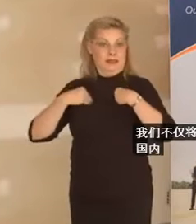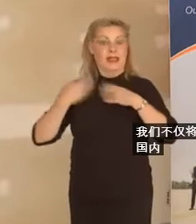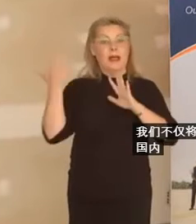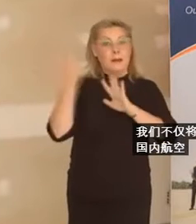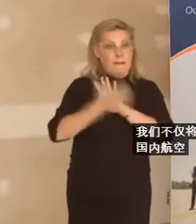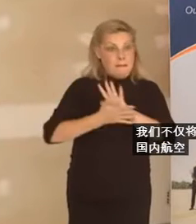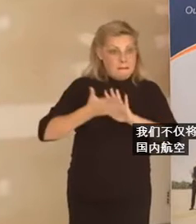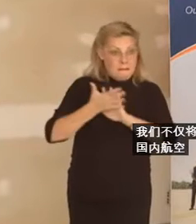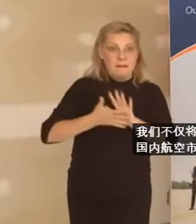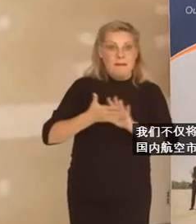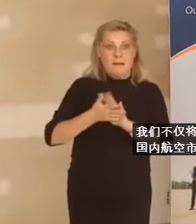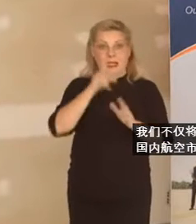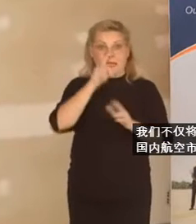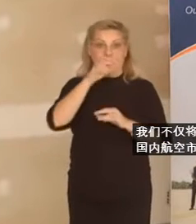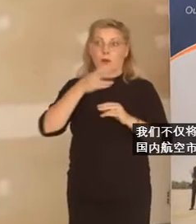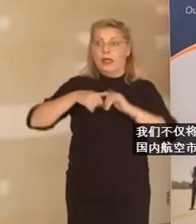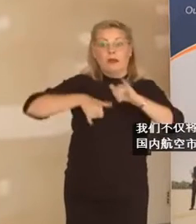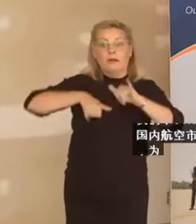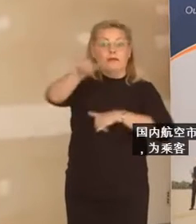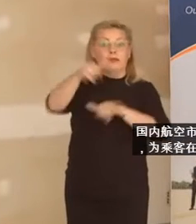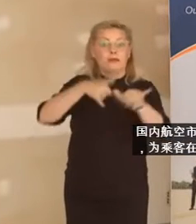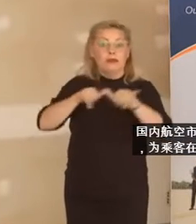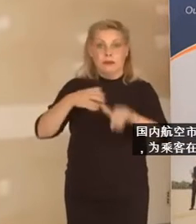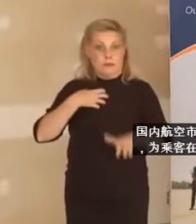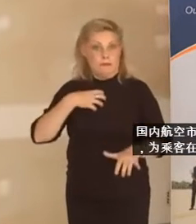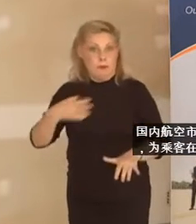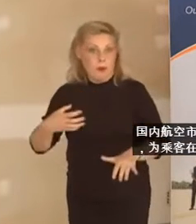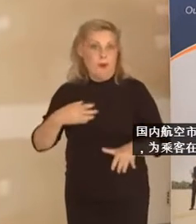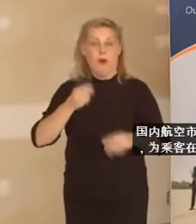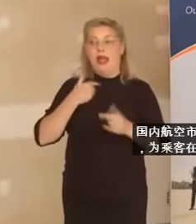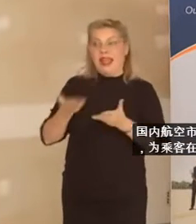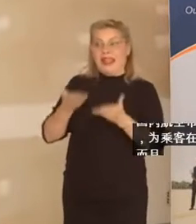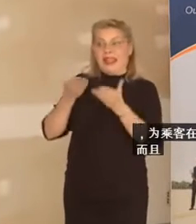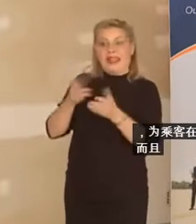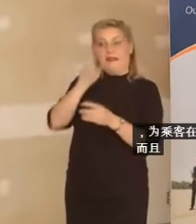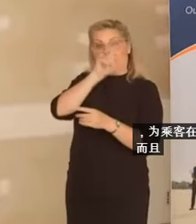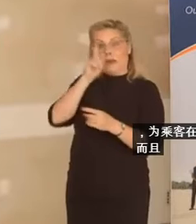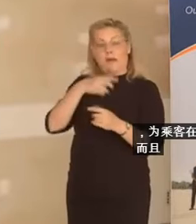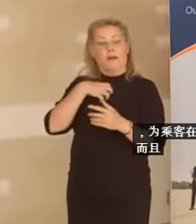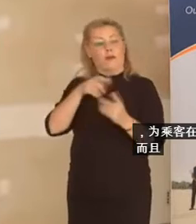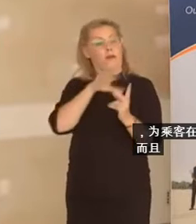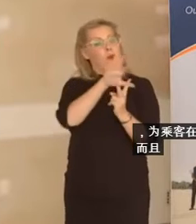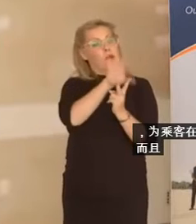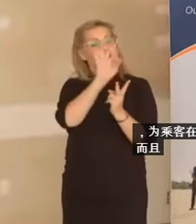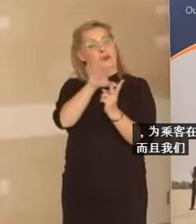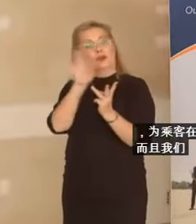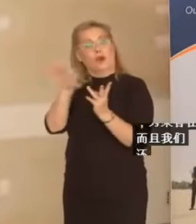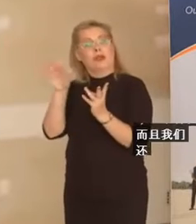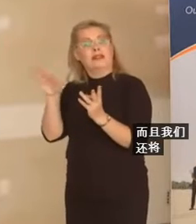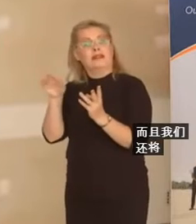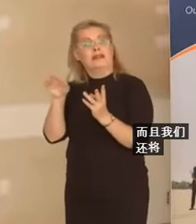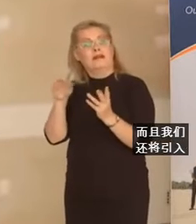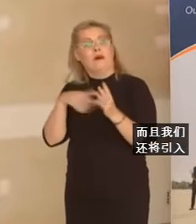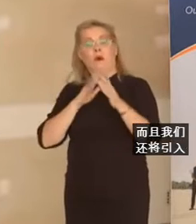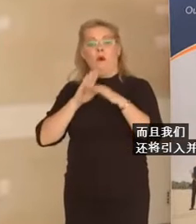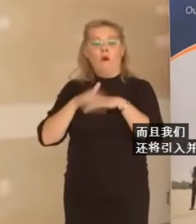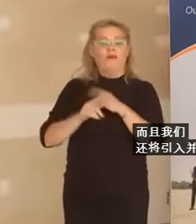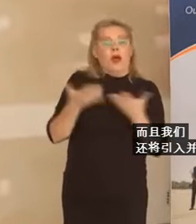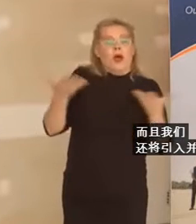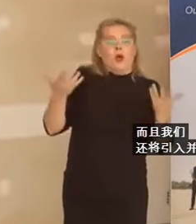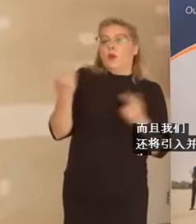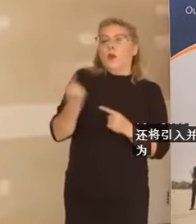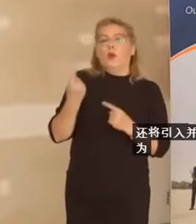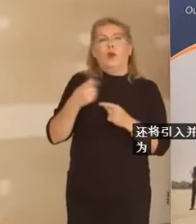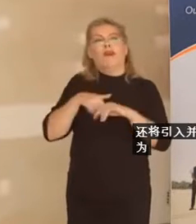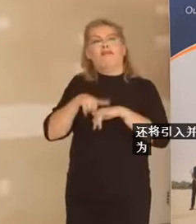into the domestic airline market and creating more choice for passengers to travel around Australia, but we'll also be introducing and